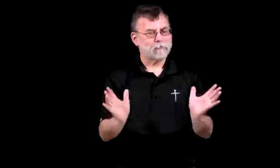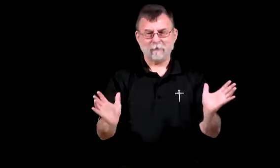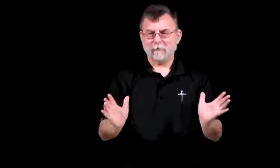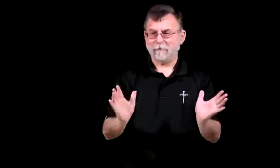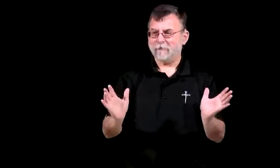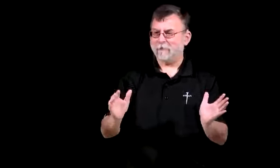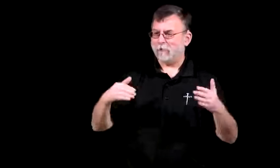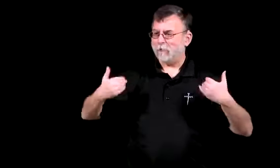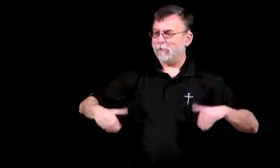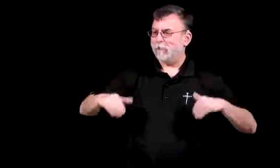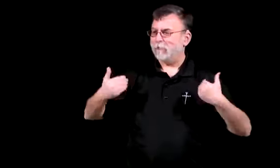is an encouragement,